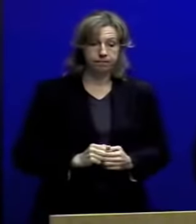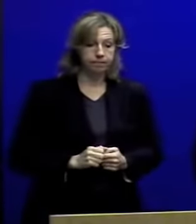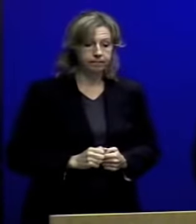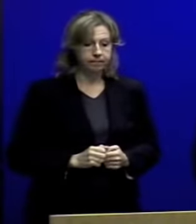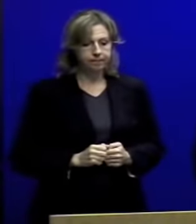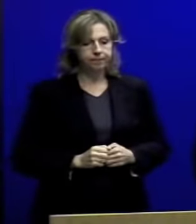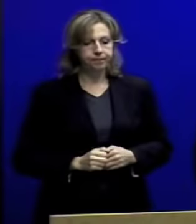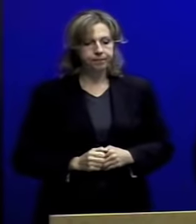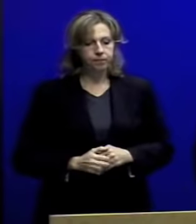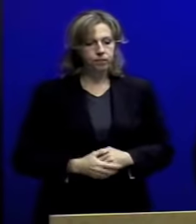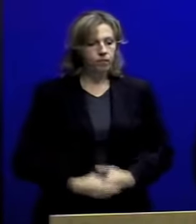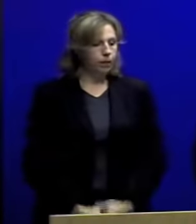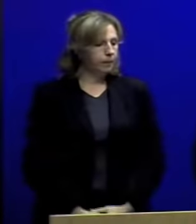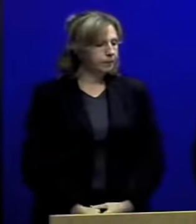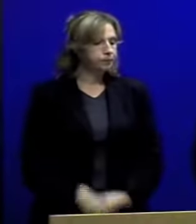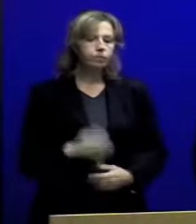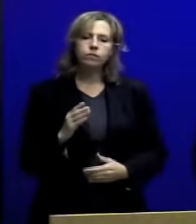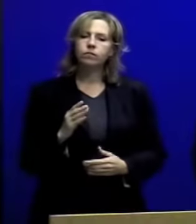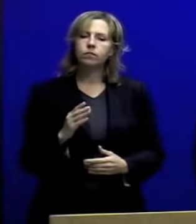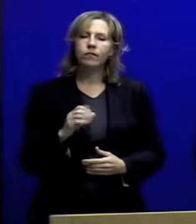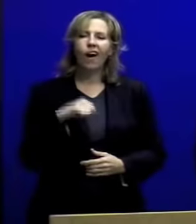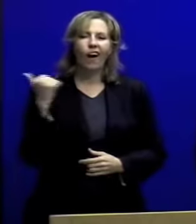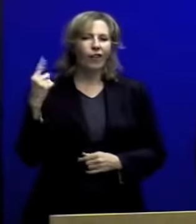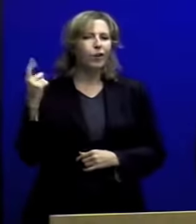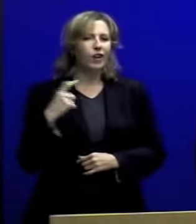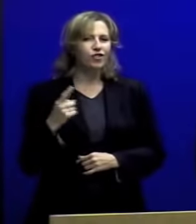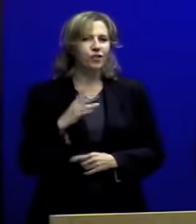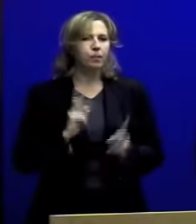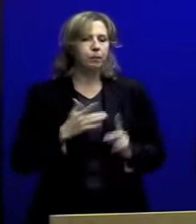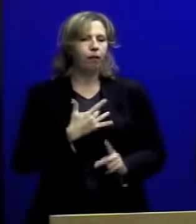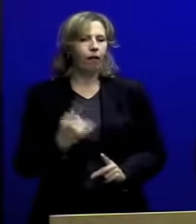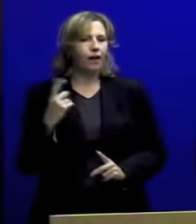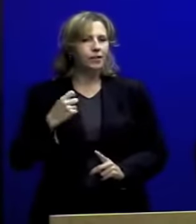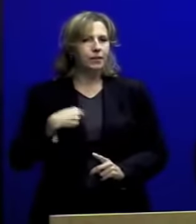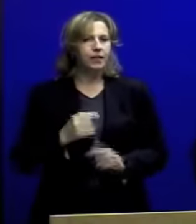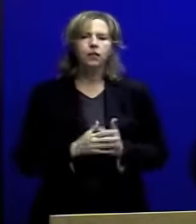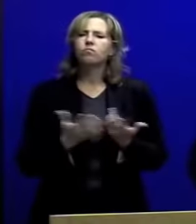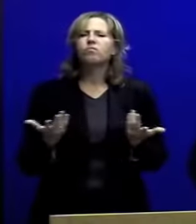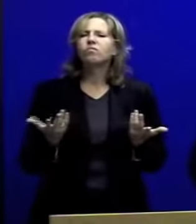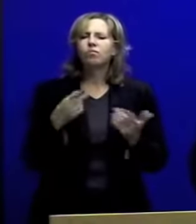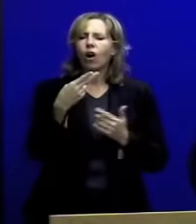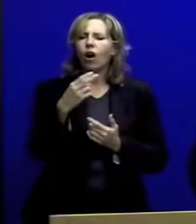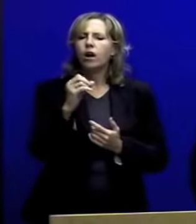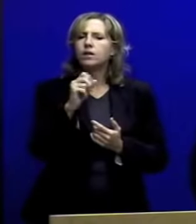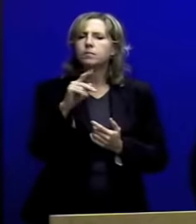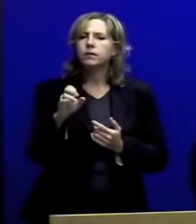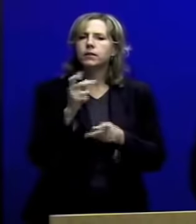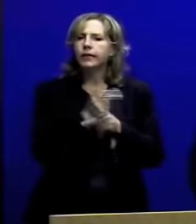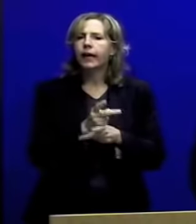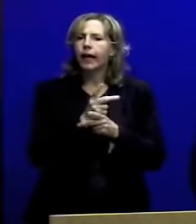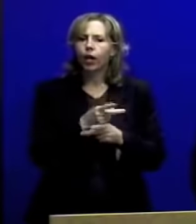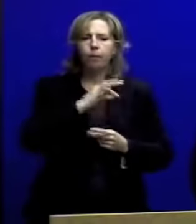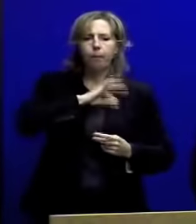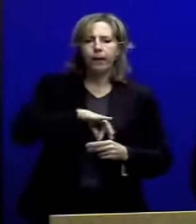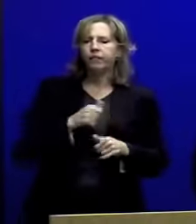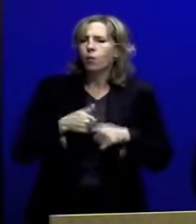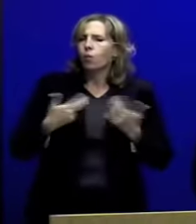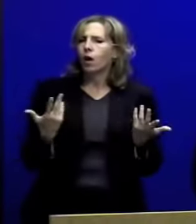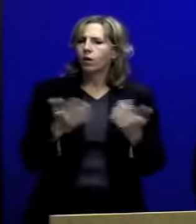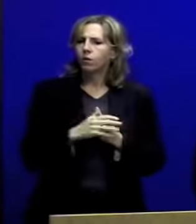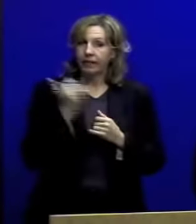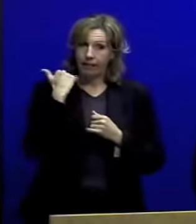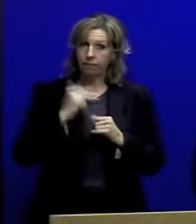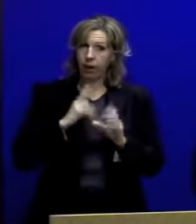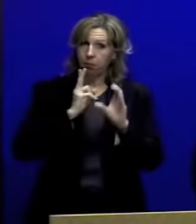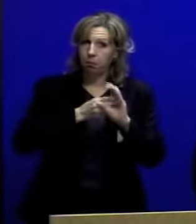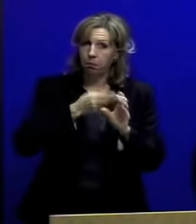Now, the next question I'm often asked is, well, what benefits? What do you get when someone is enrolled in hospice care?